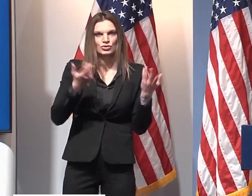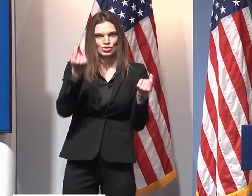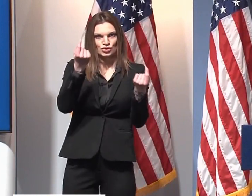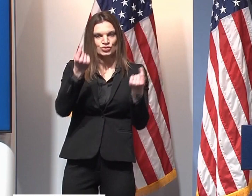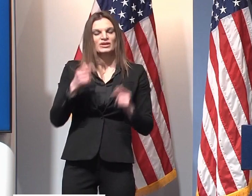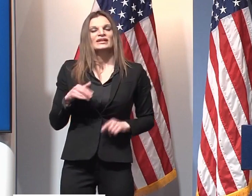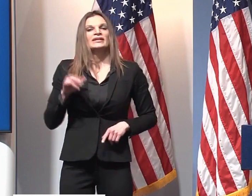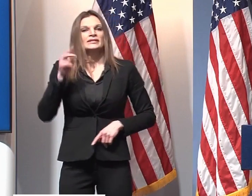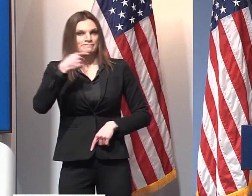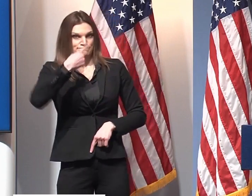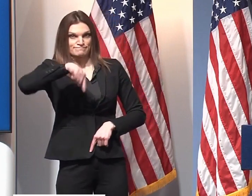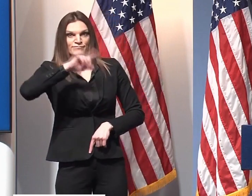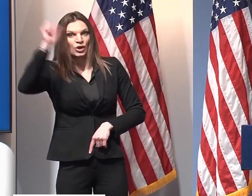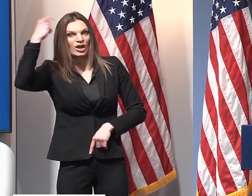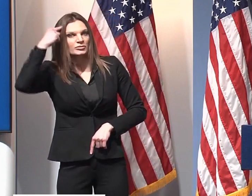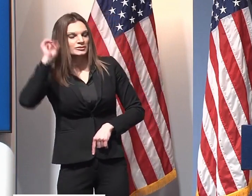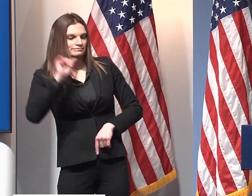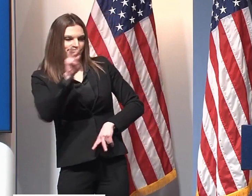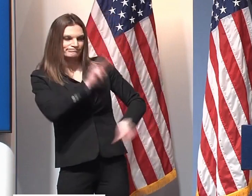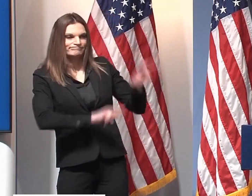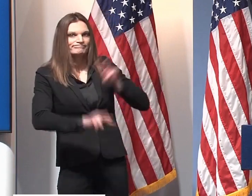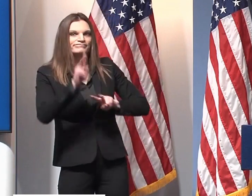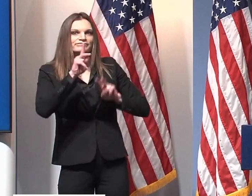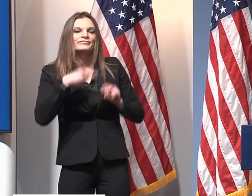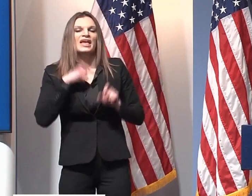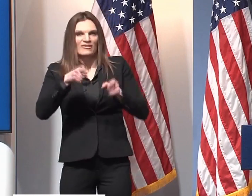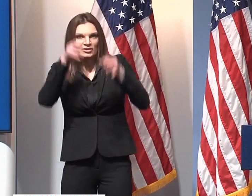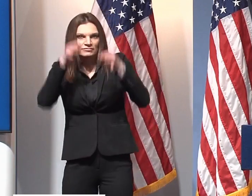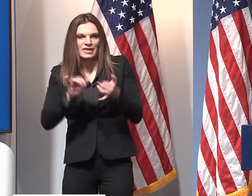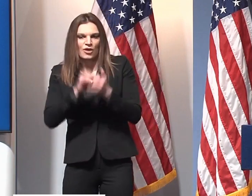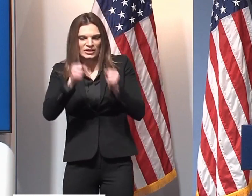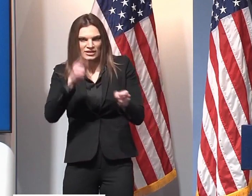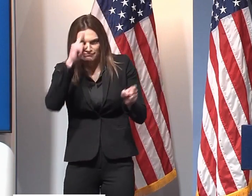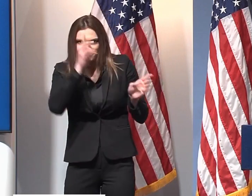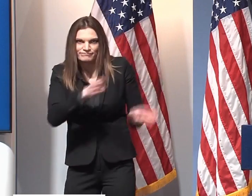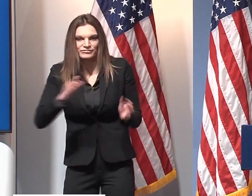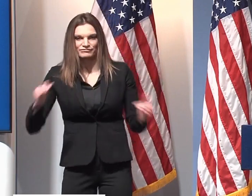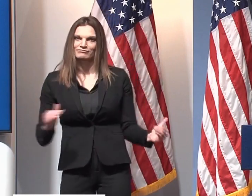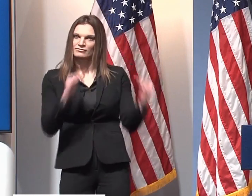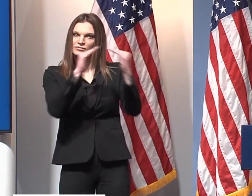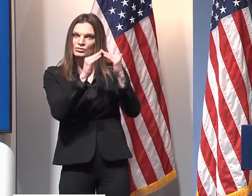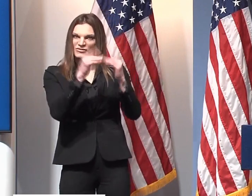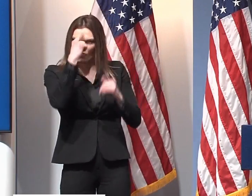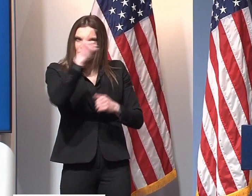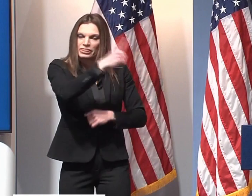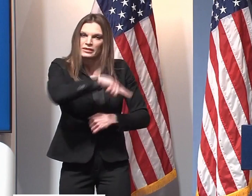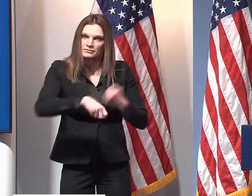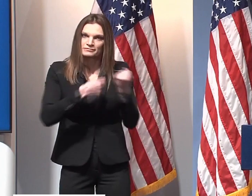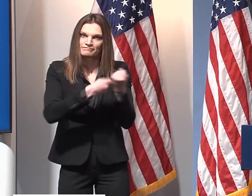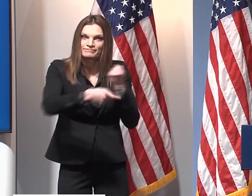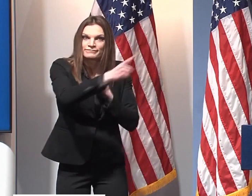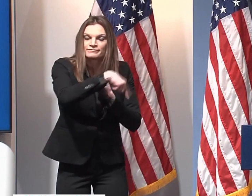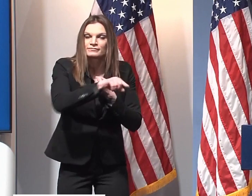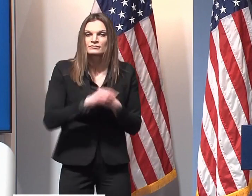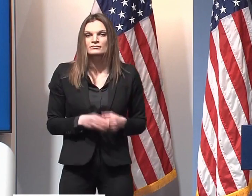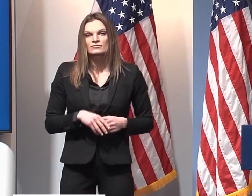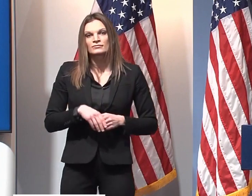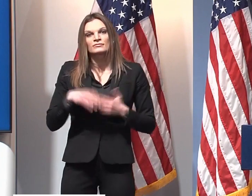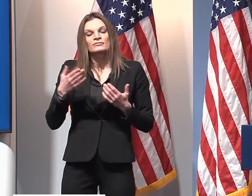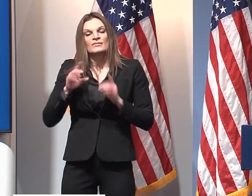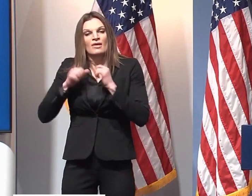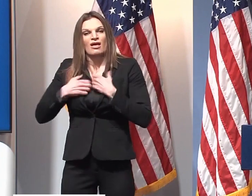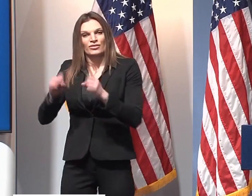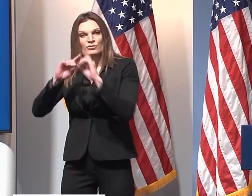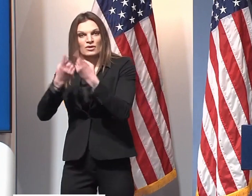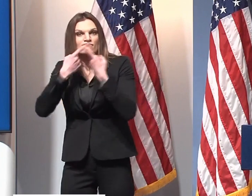equity means. To drive forward our vaccine equity strategy, Monday, MDHHS announced that 41 of